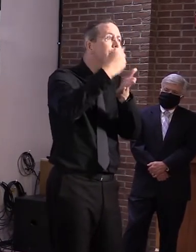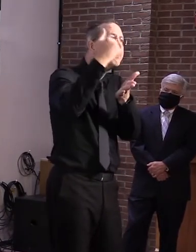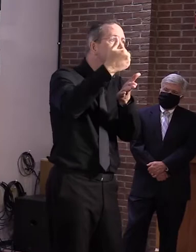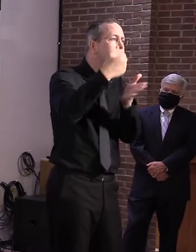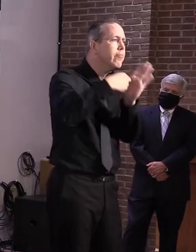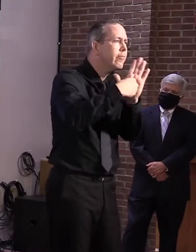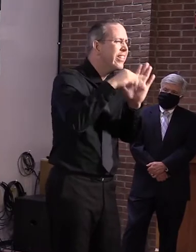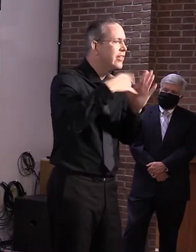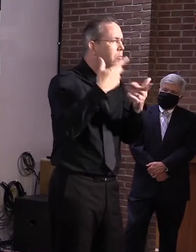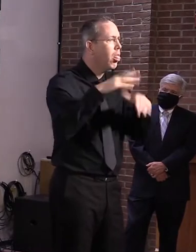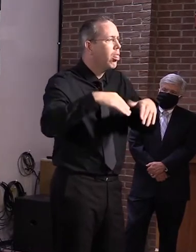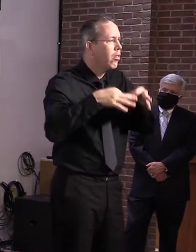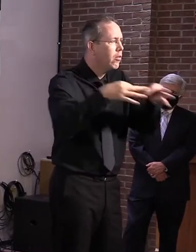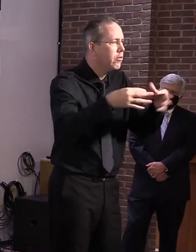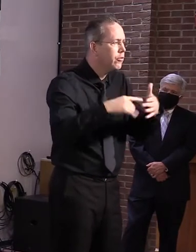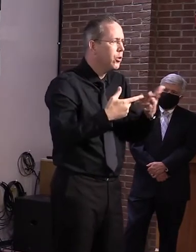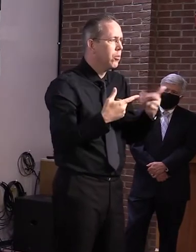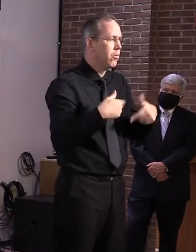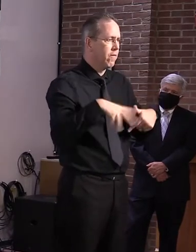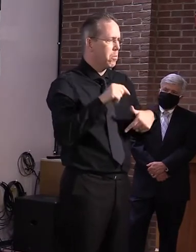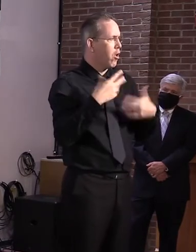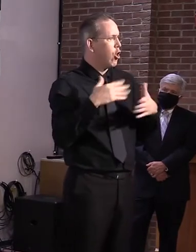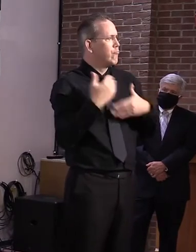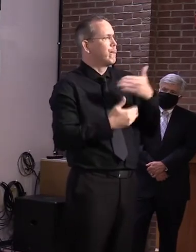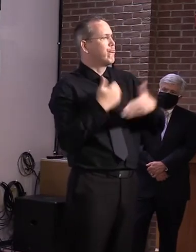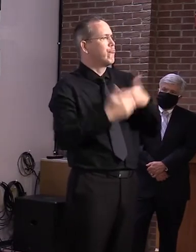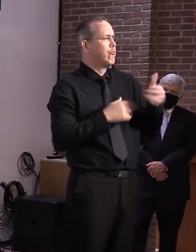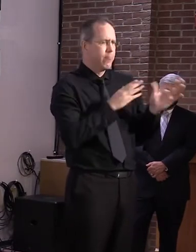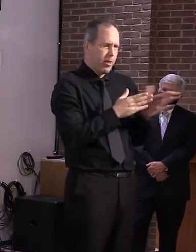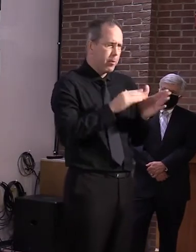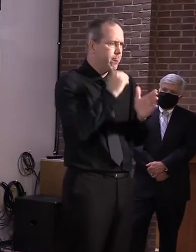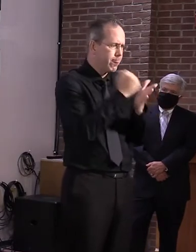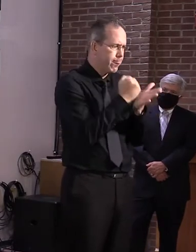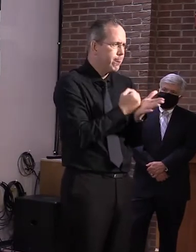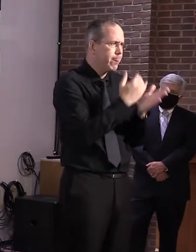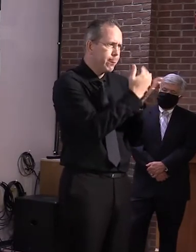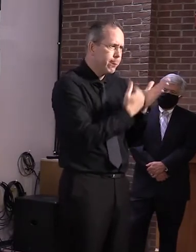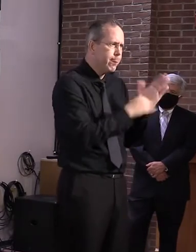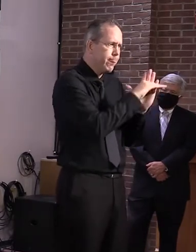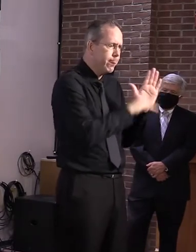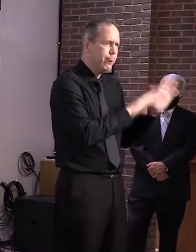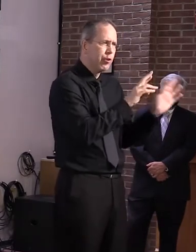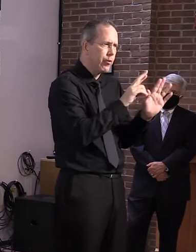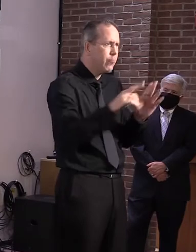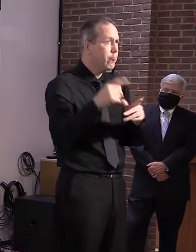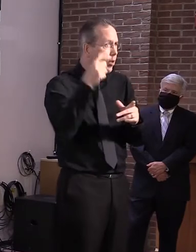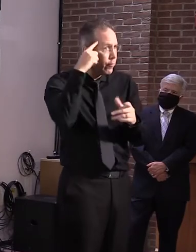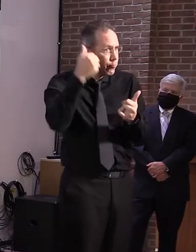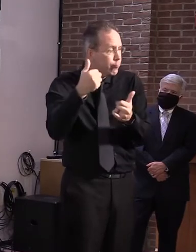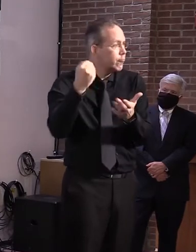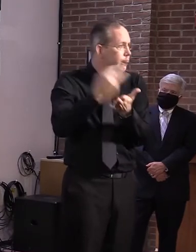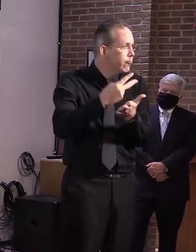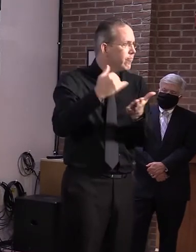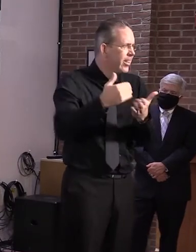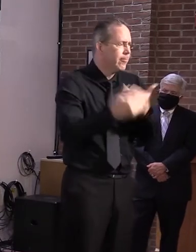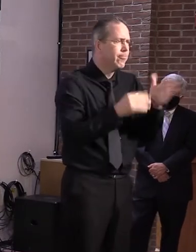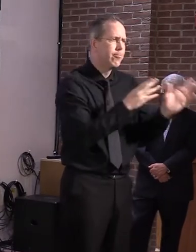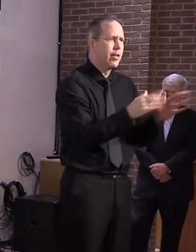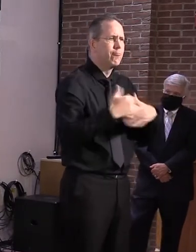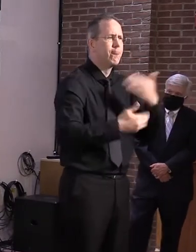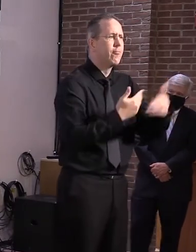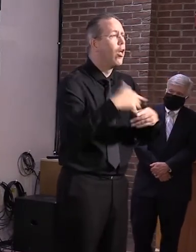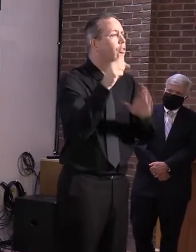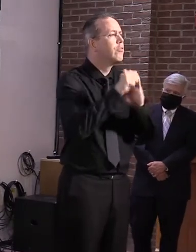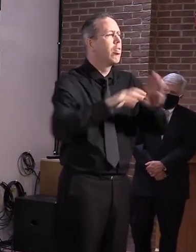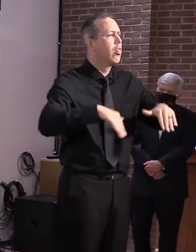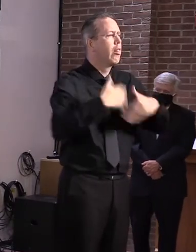particular, they have a lot more options to transfer or not go or take a year gap. But for seniors